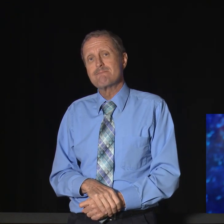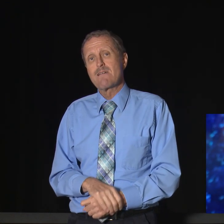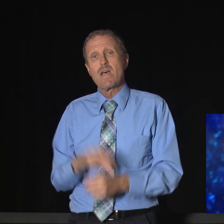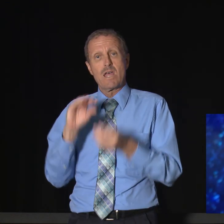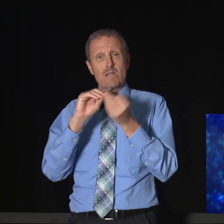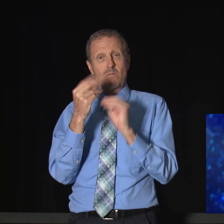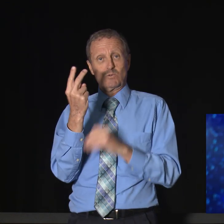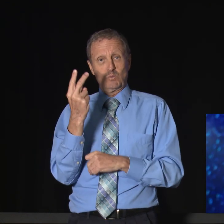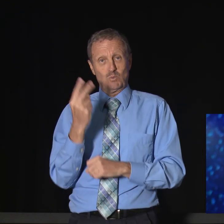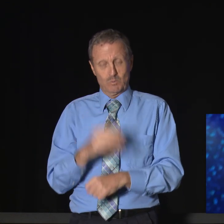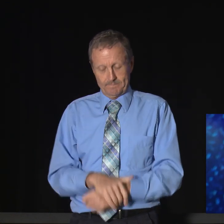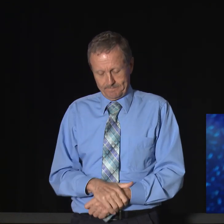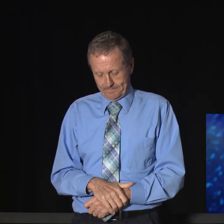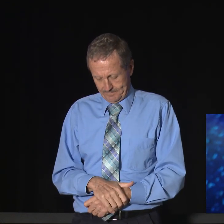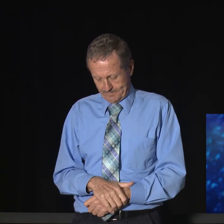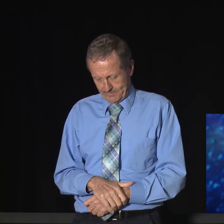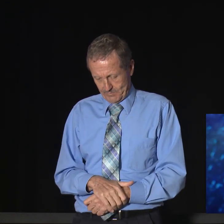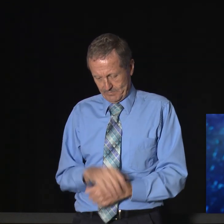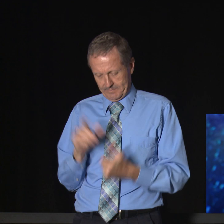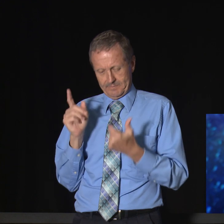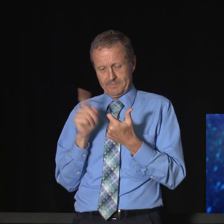Number two.